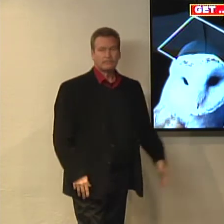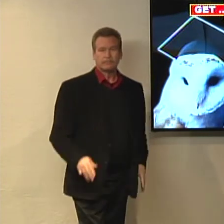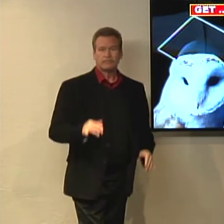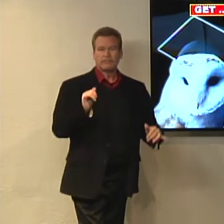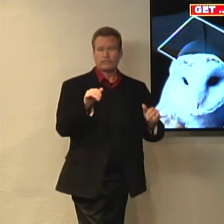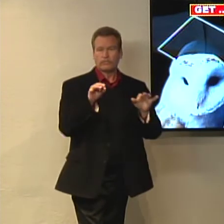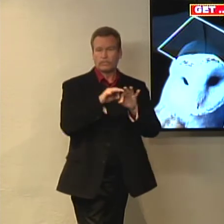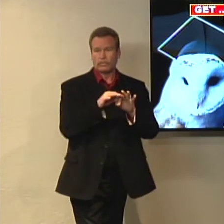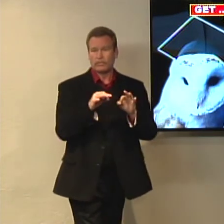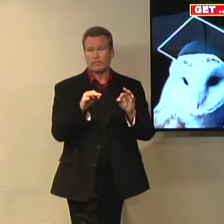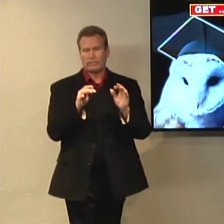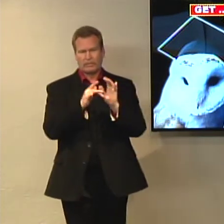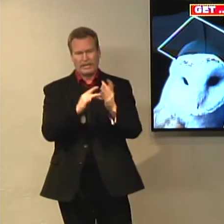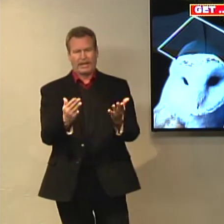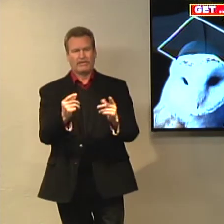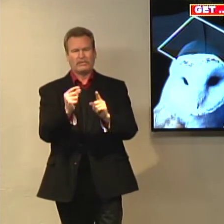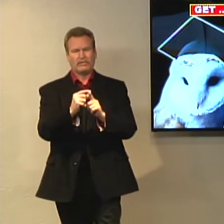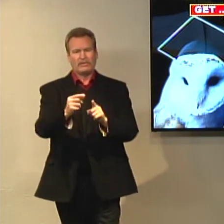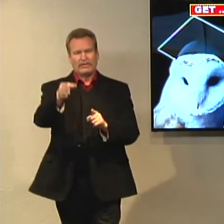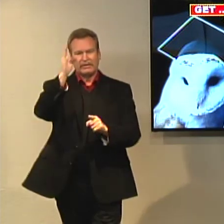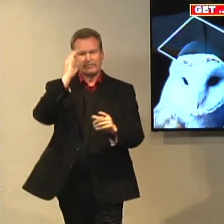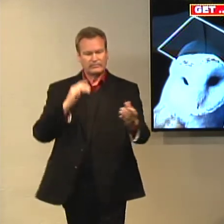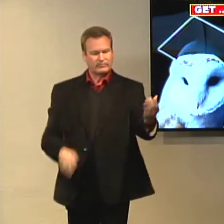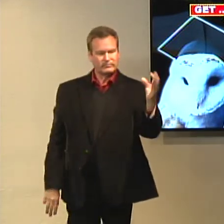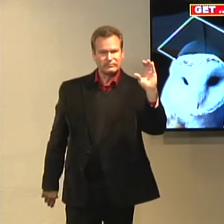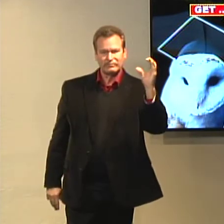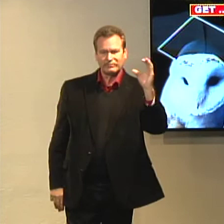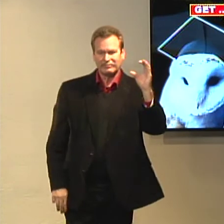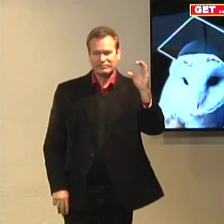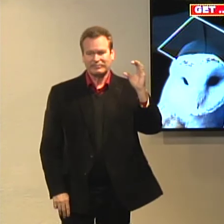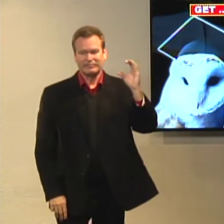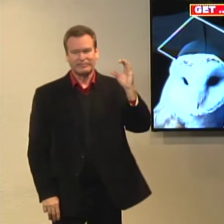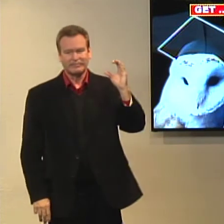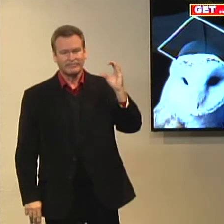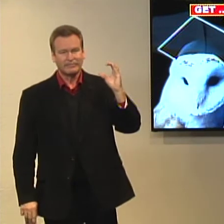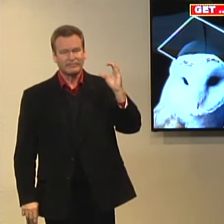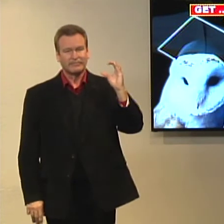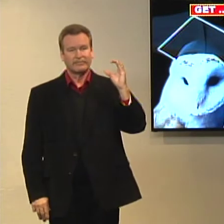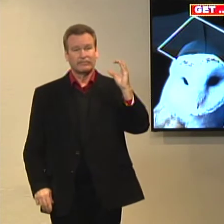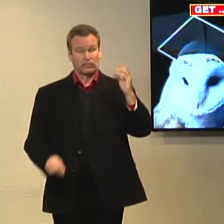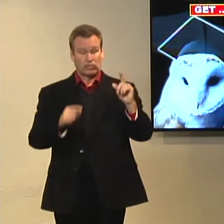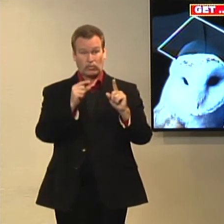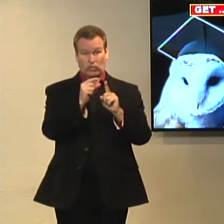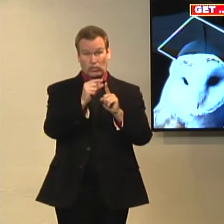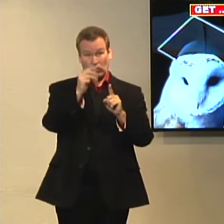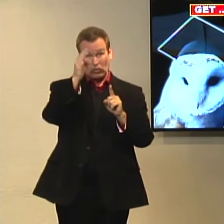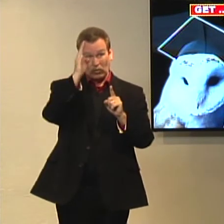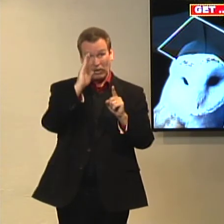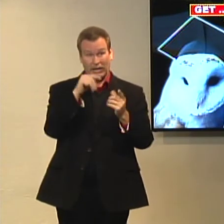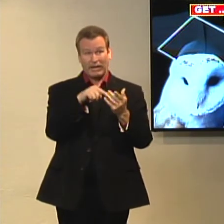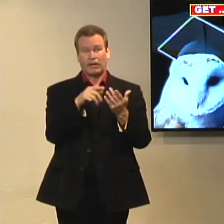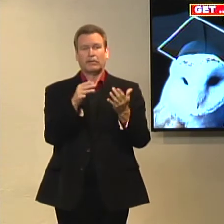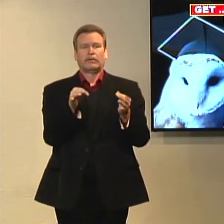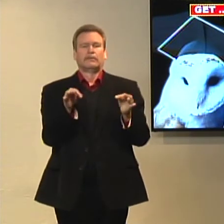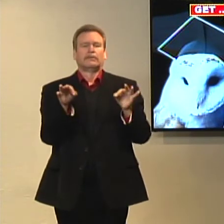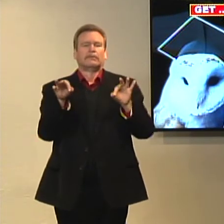Comes from God's word, the Bible. This is the answer. This is the solution to wisdom that's from above. The word